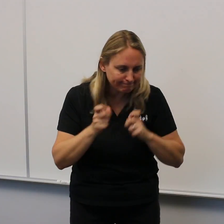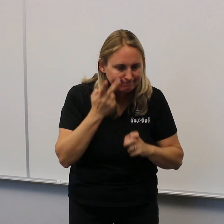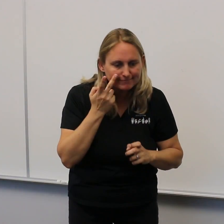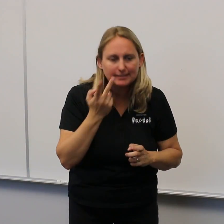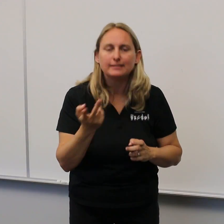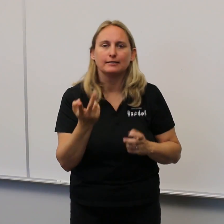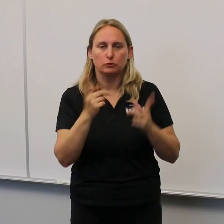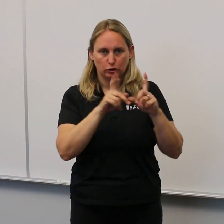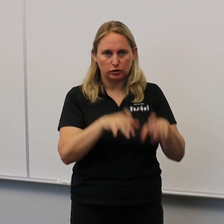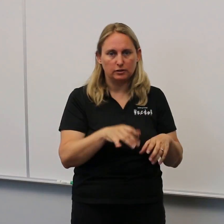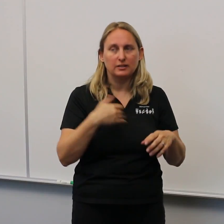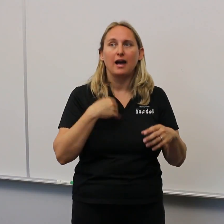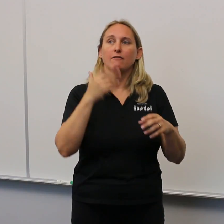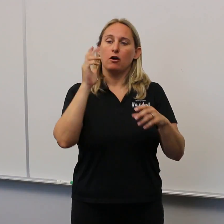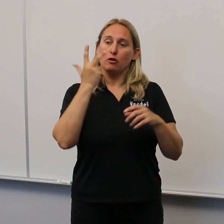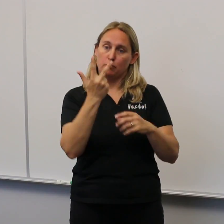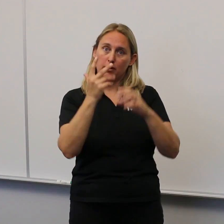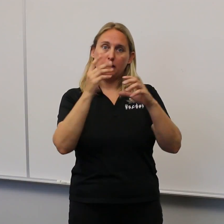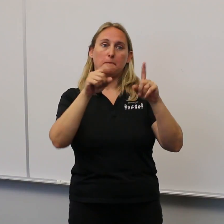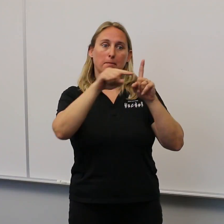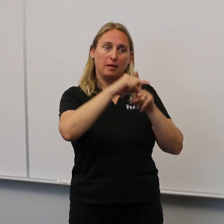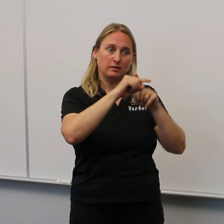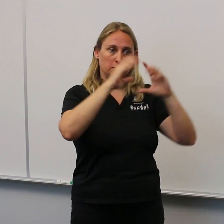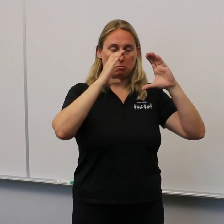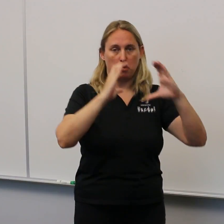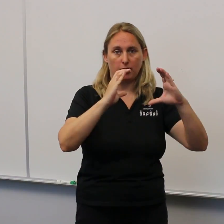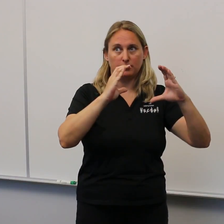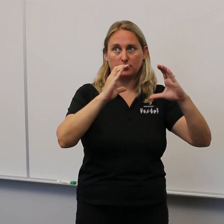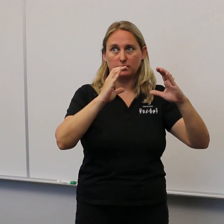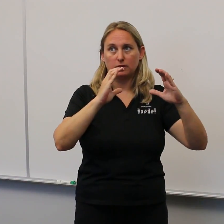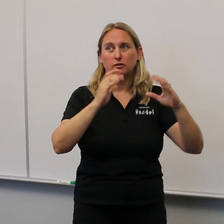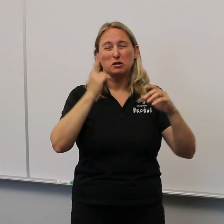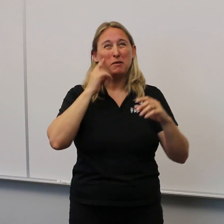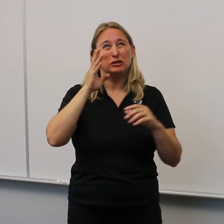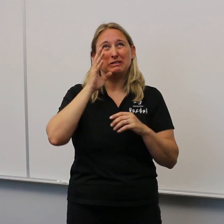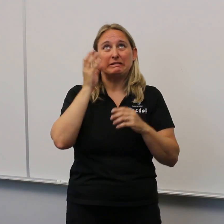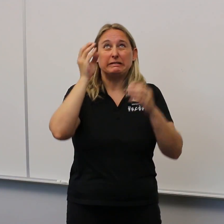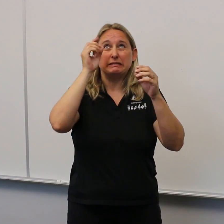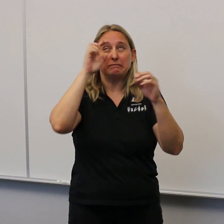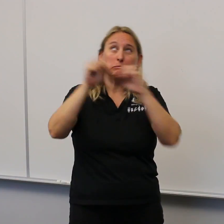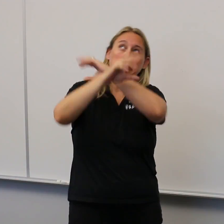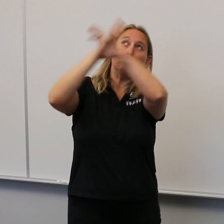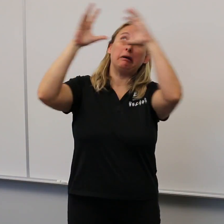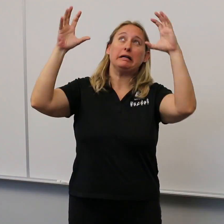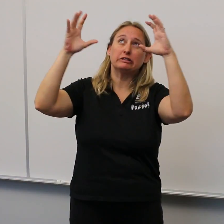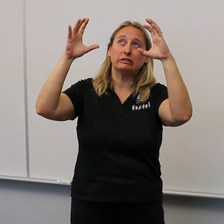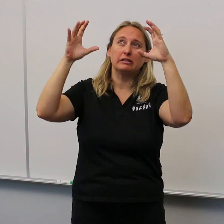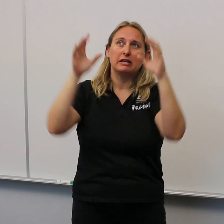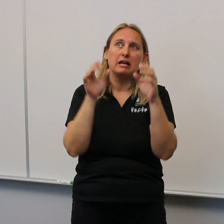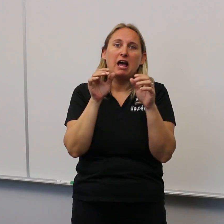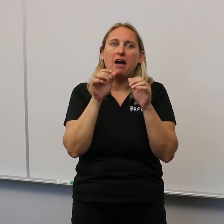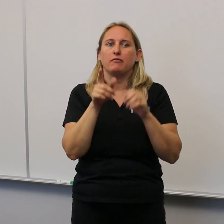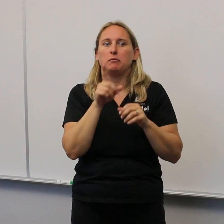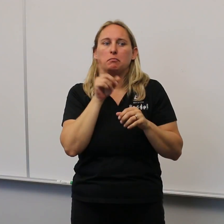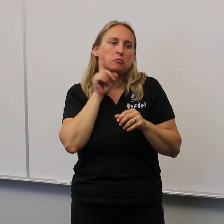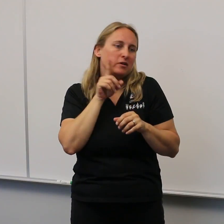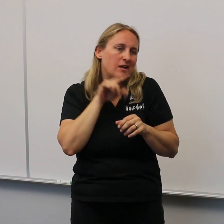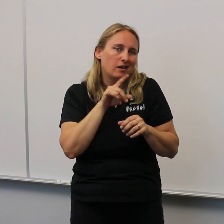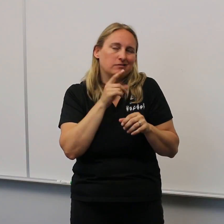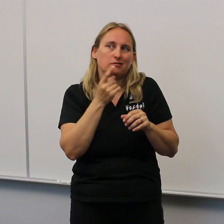plus, in brackets, negative 3. You have to imagine that there's a invisible number 1 in the front of that